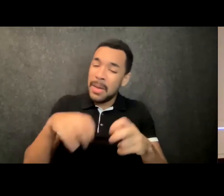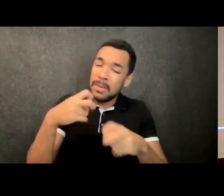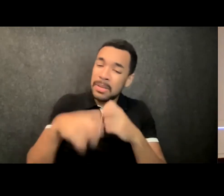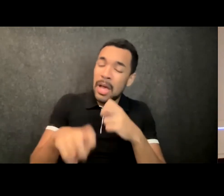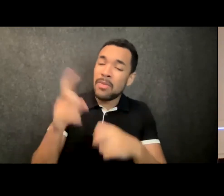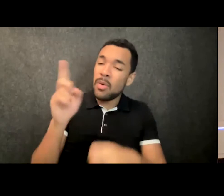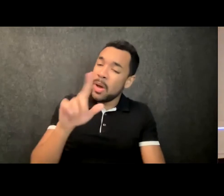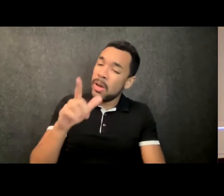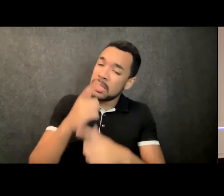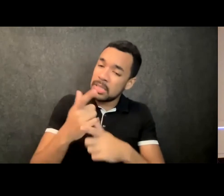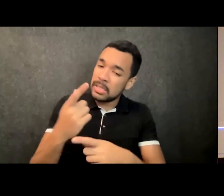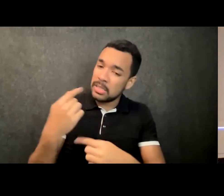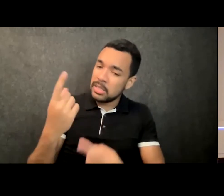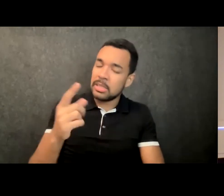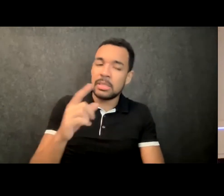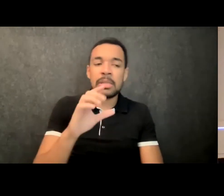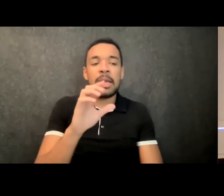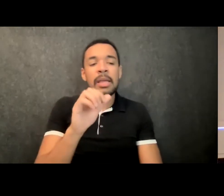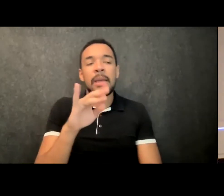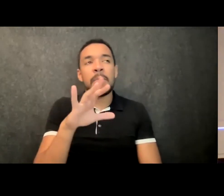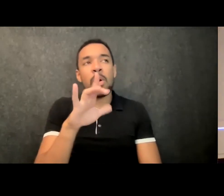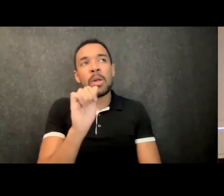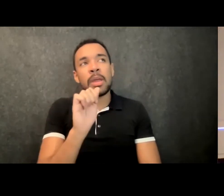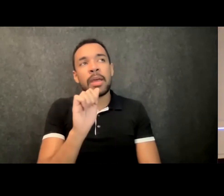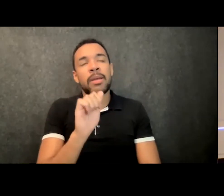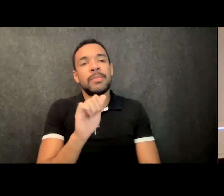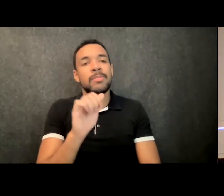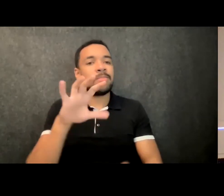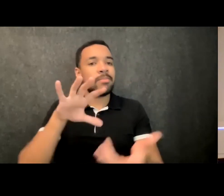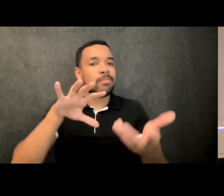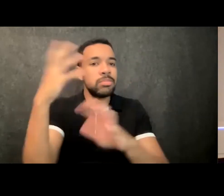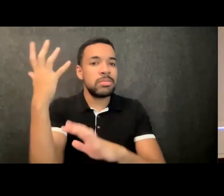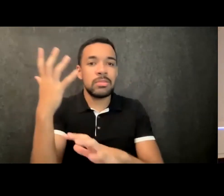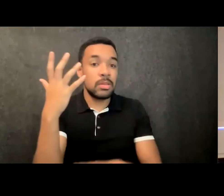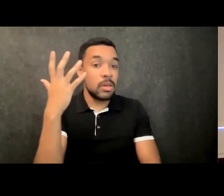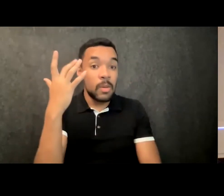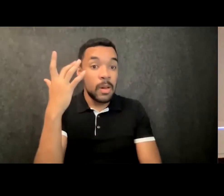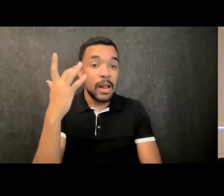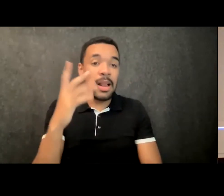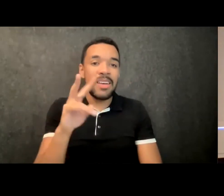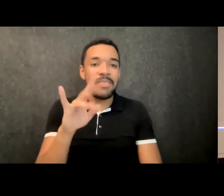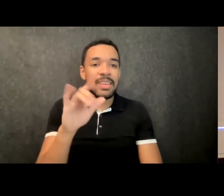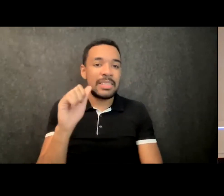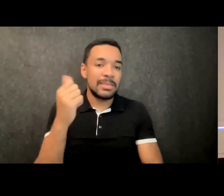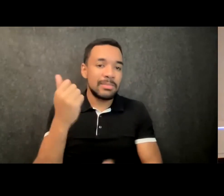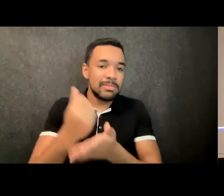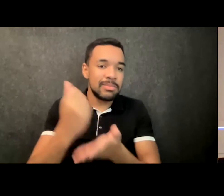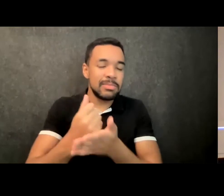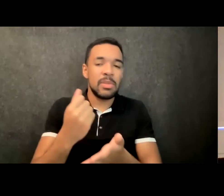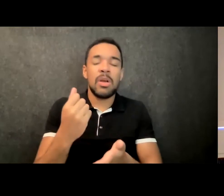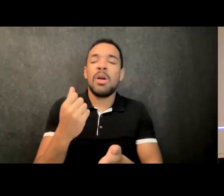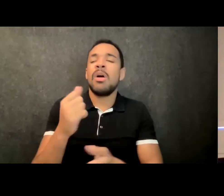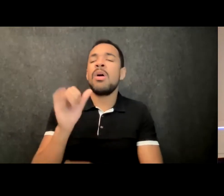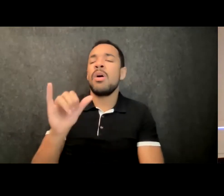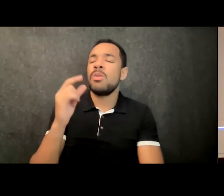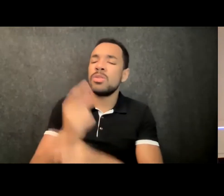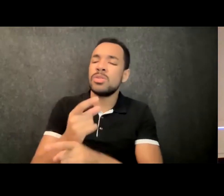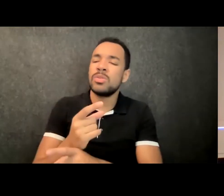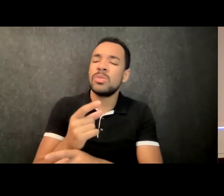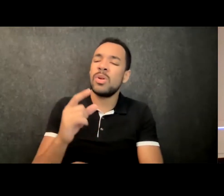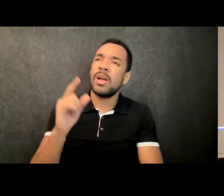It was a mess, visa stuff. Oh, that's right, Cambodia. I can't imagine being away from home during all